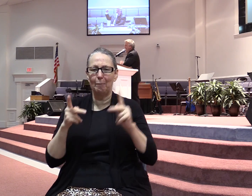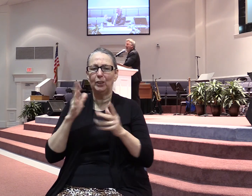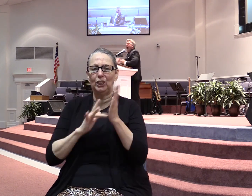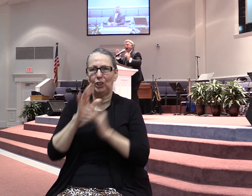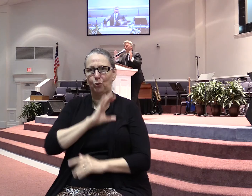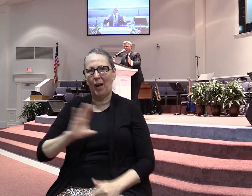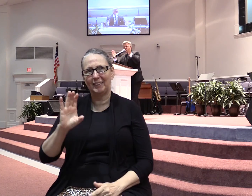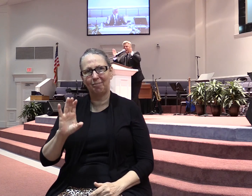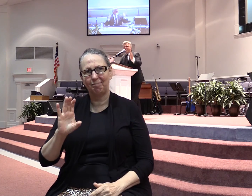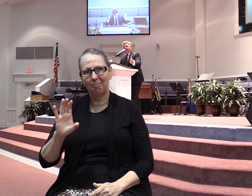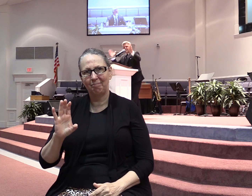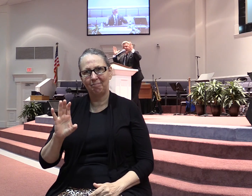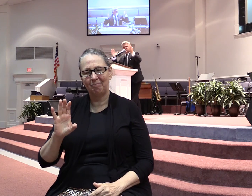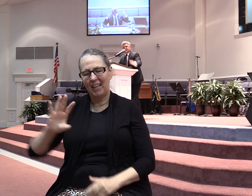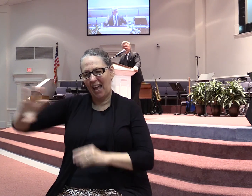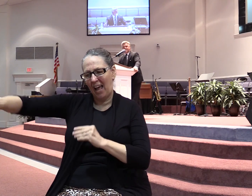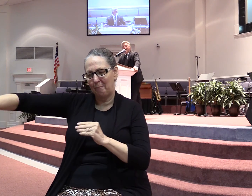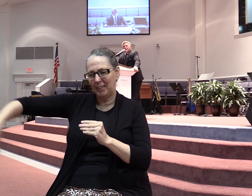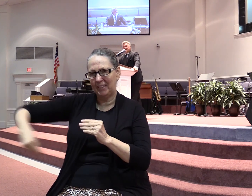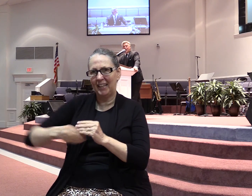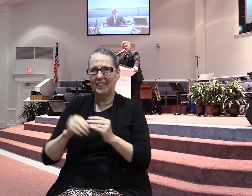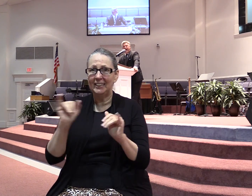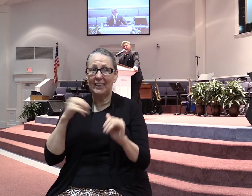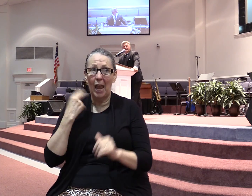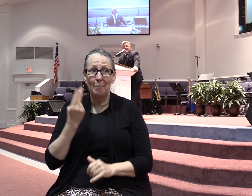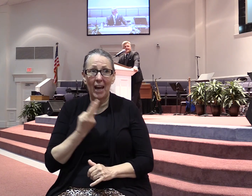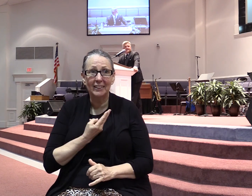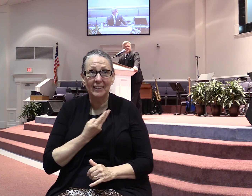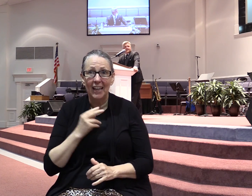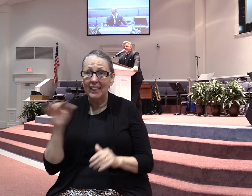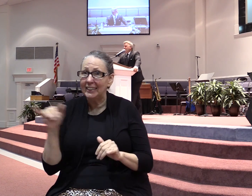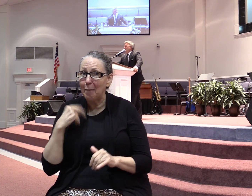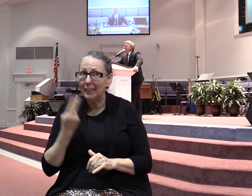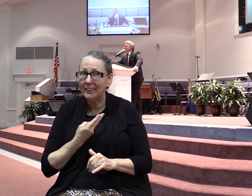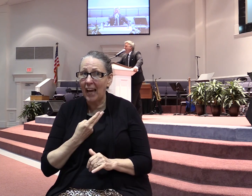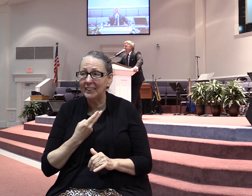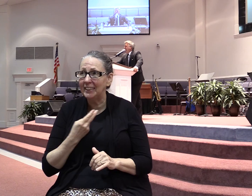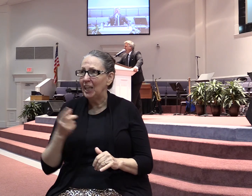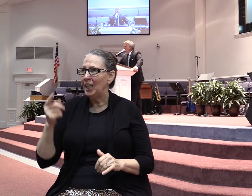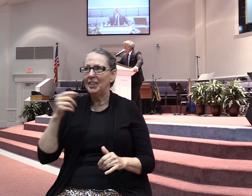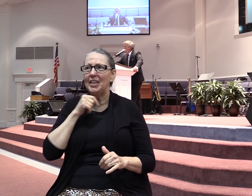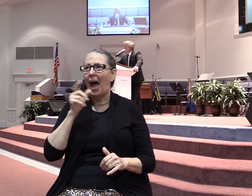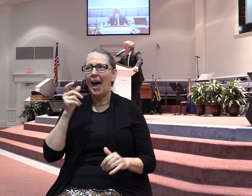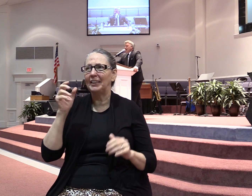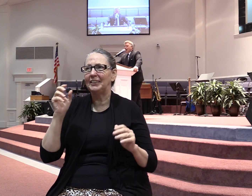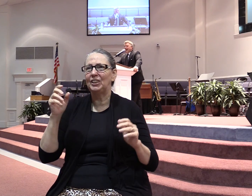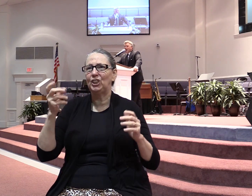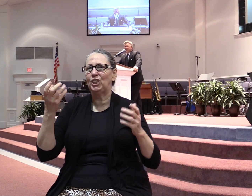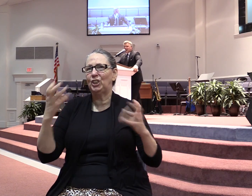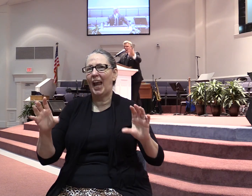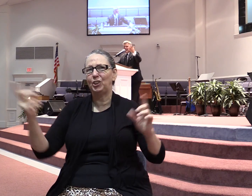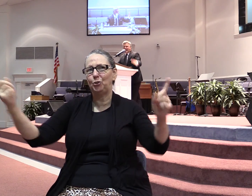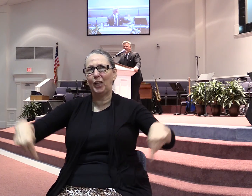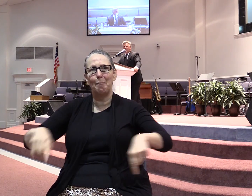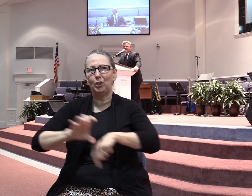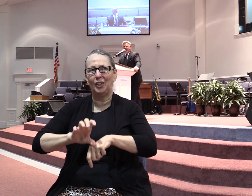began. I want you a part of my escape for humanity. You're not here by accident. You're not here